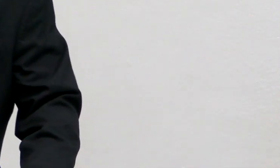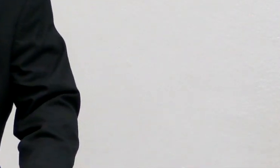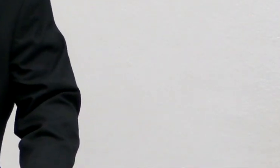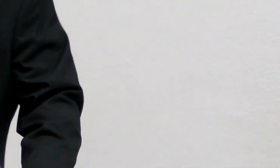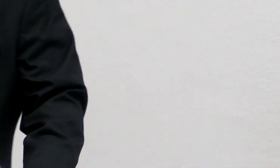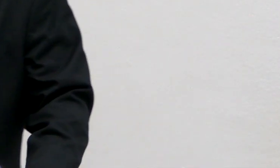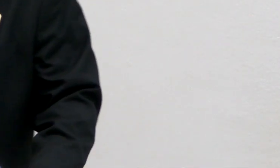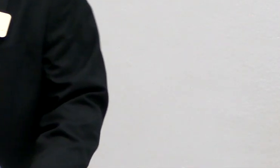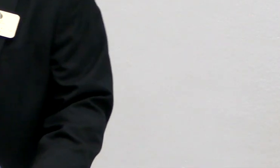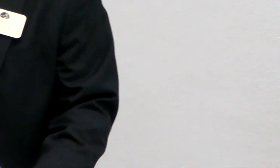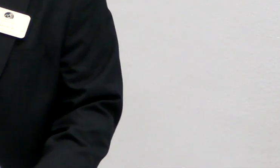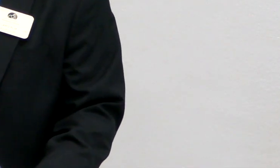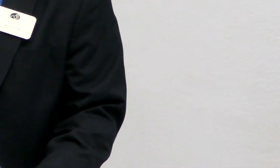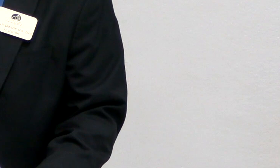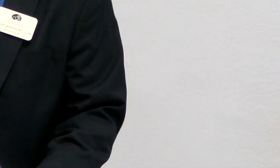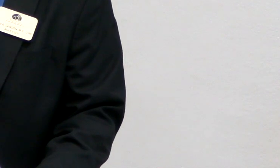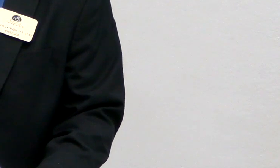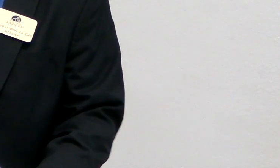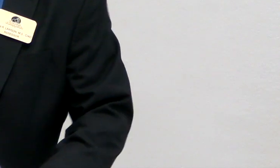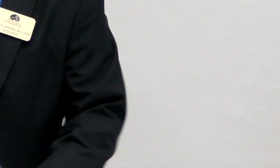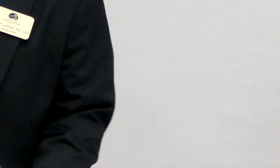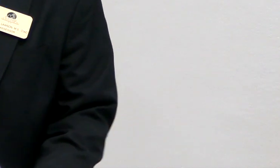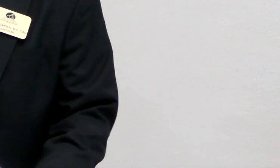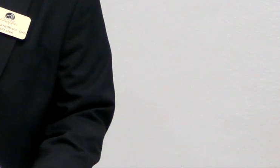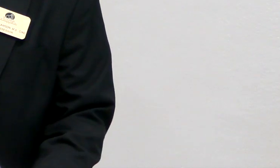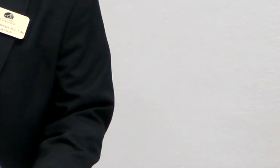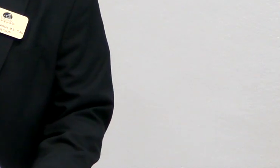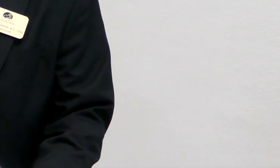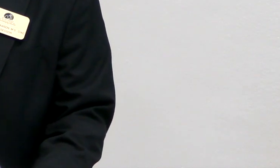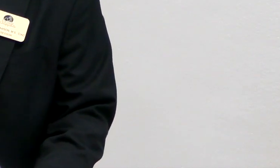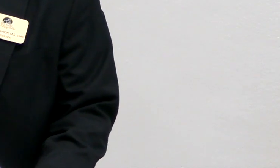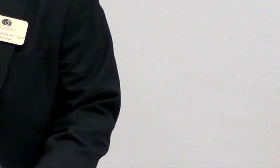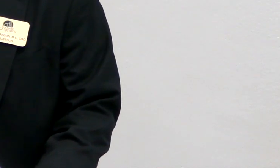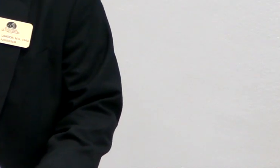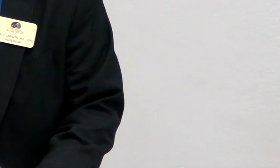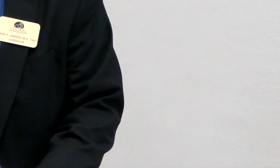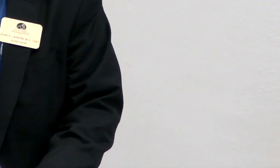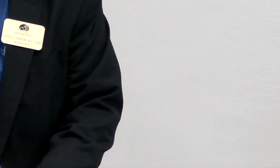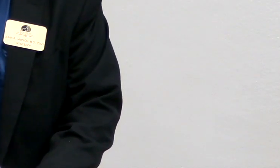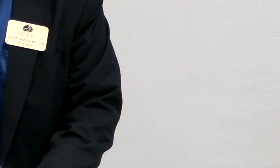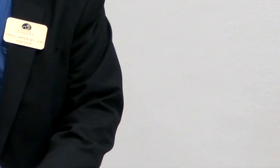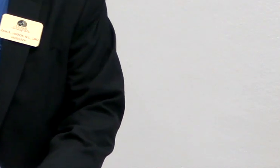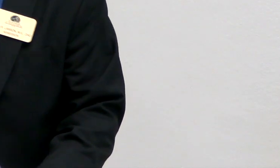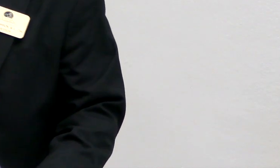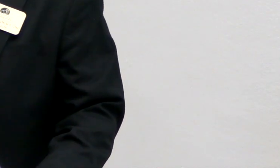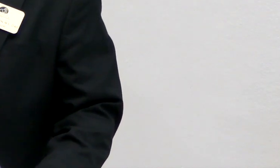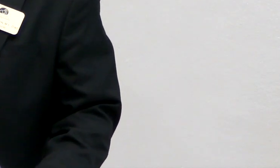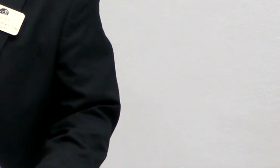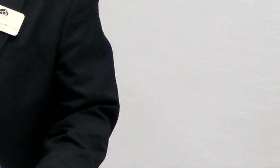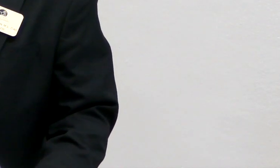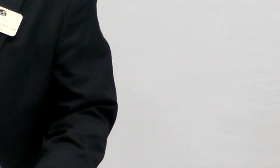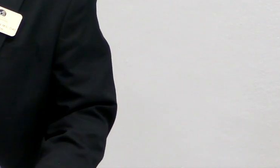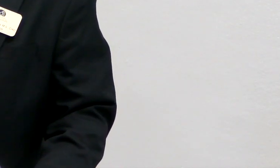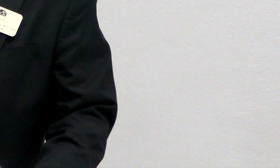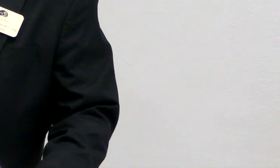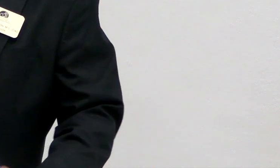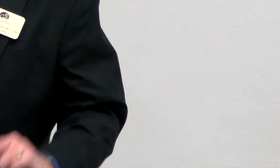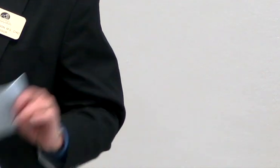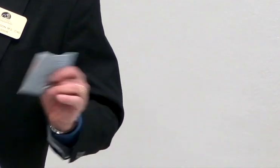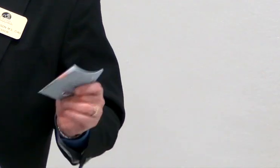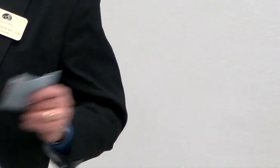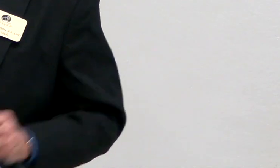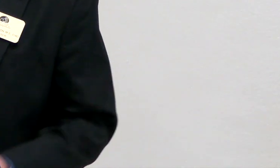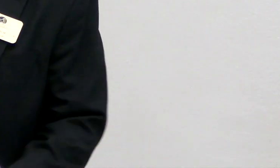Snow. My staff's been with me for a long time. We're here for the residents. A little bit